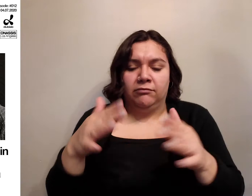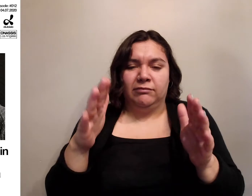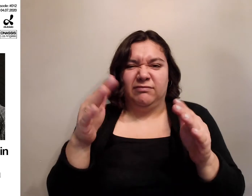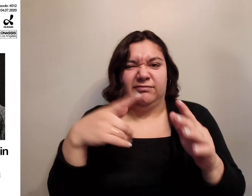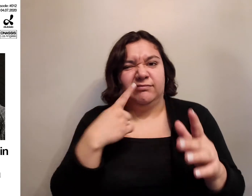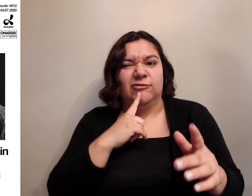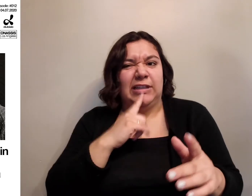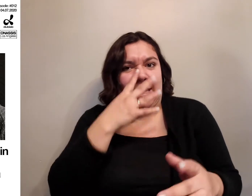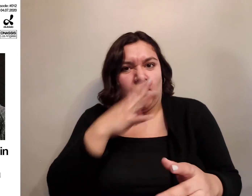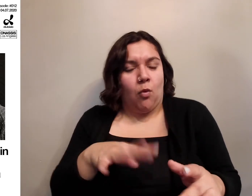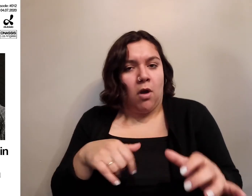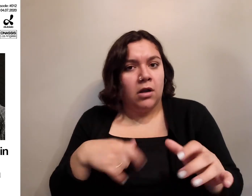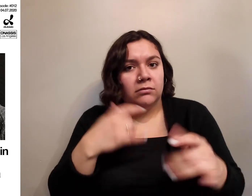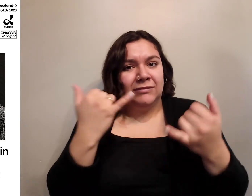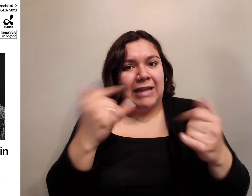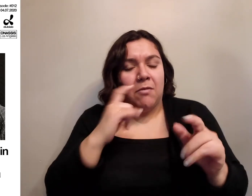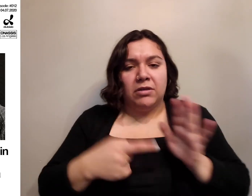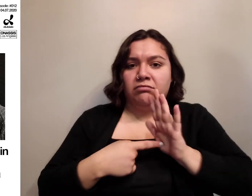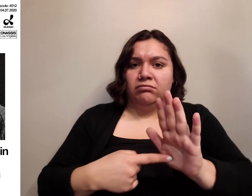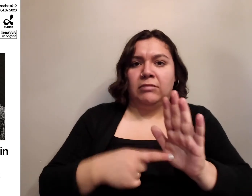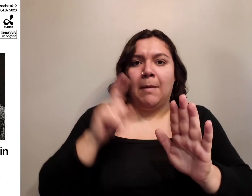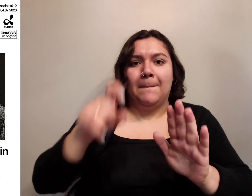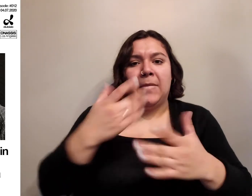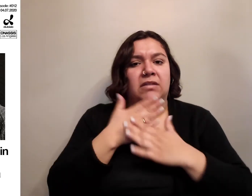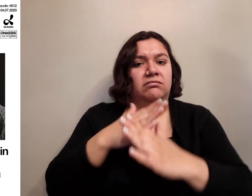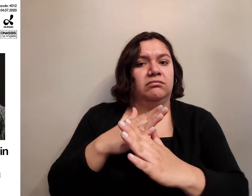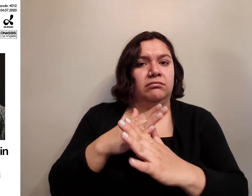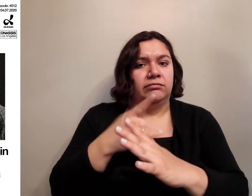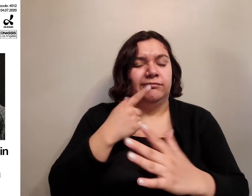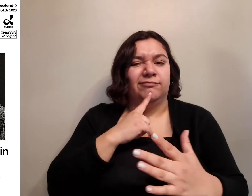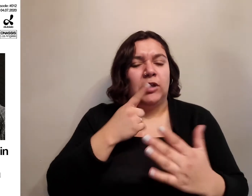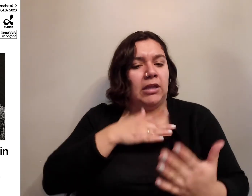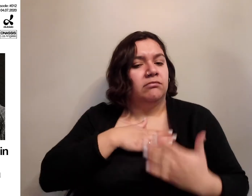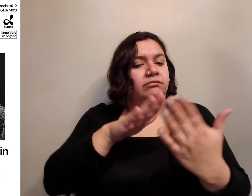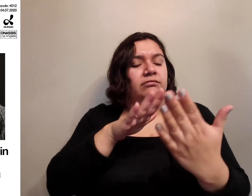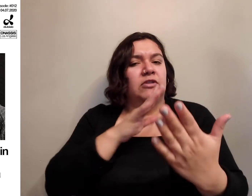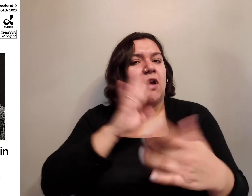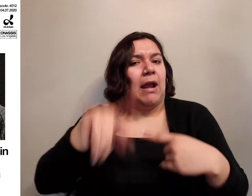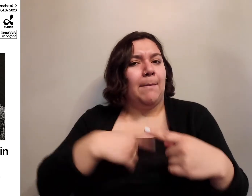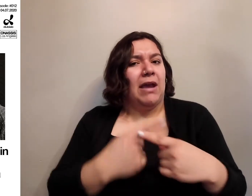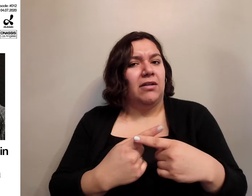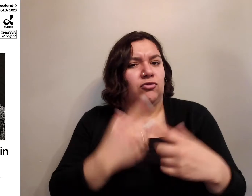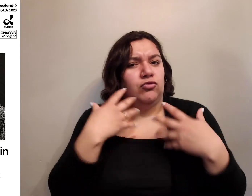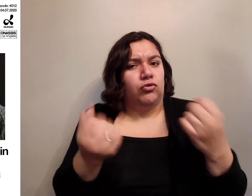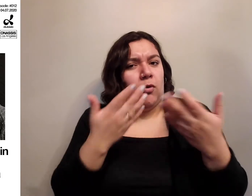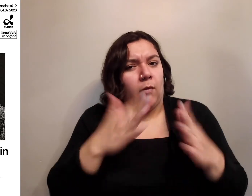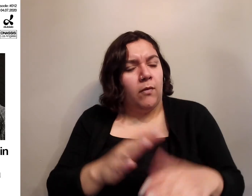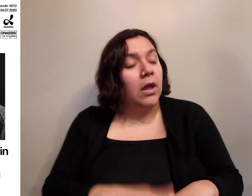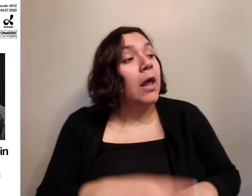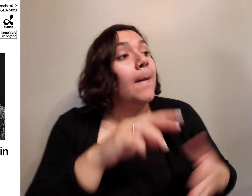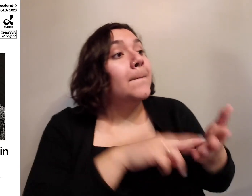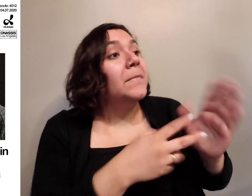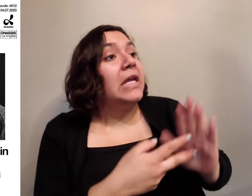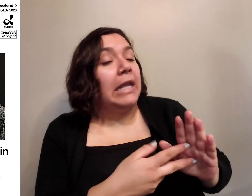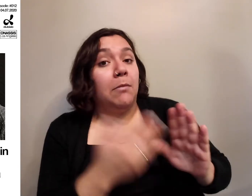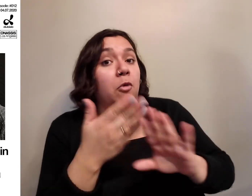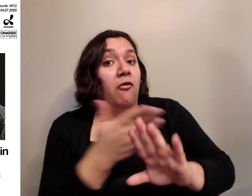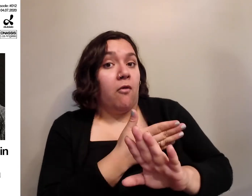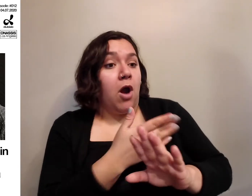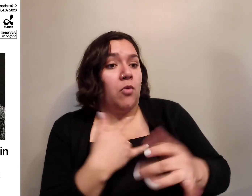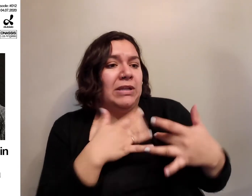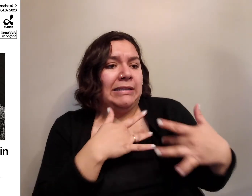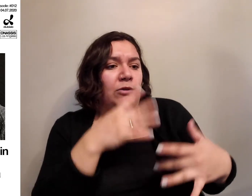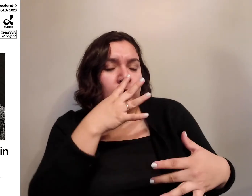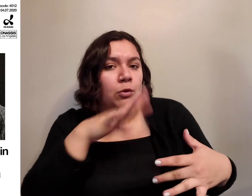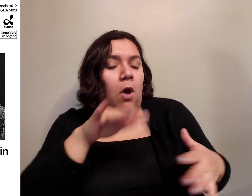We are confronted with them in a very visceral way right now. So they've been obfuscated in